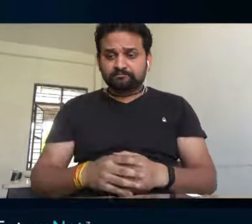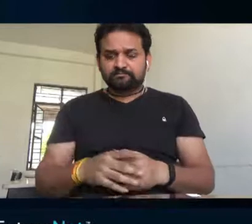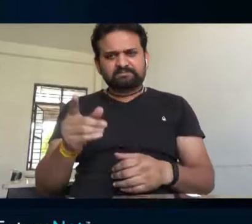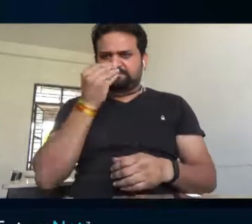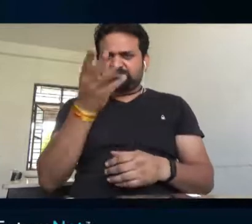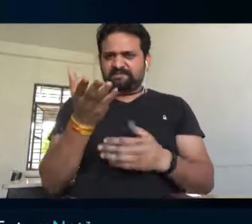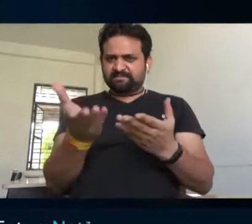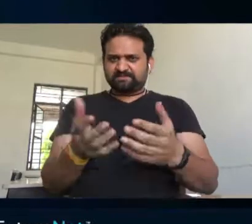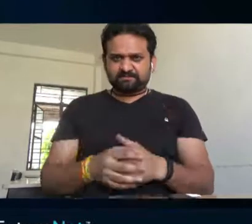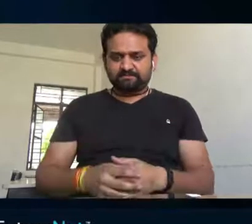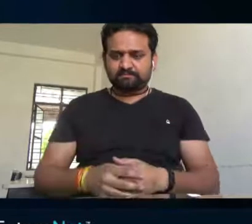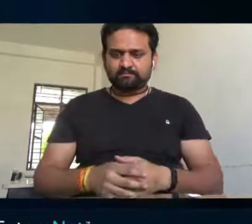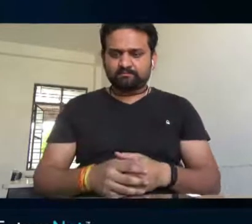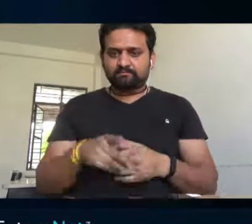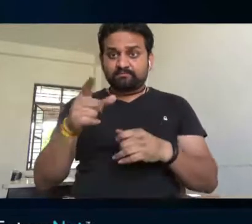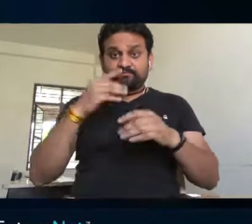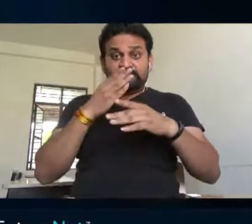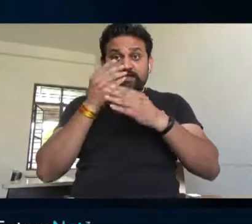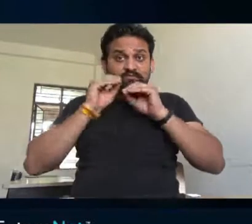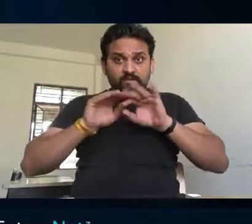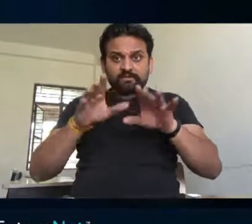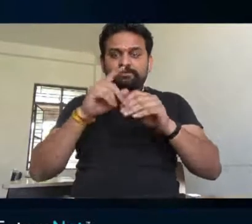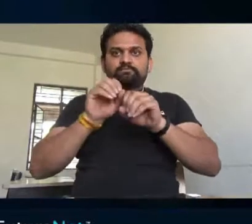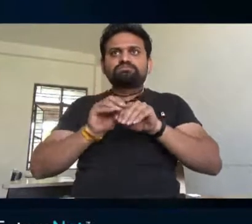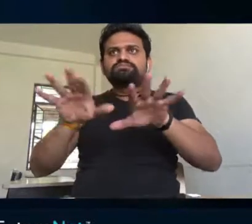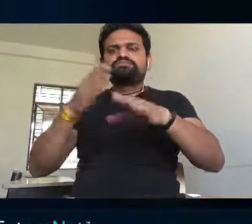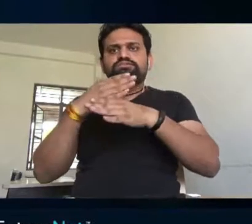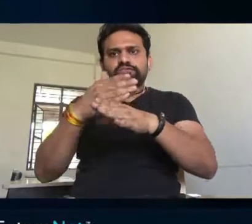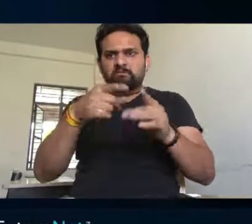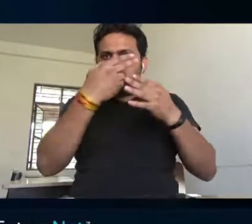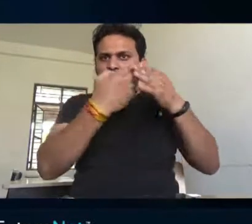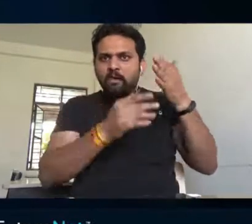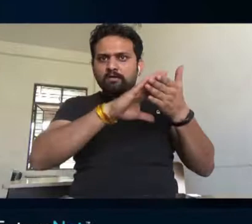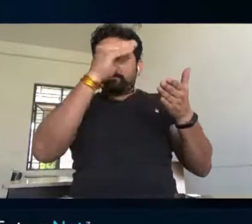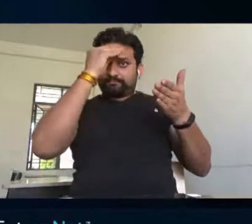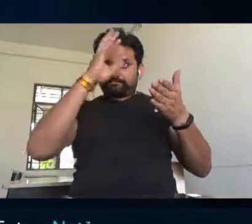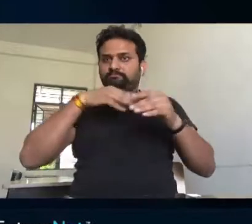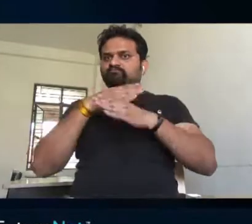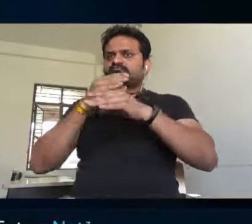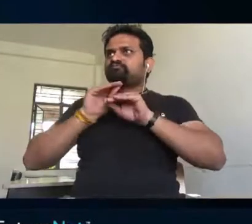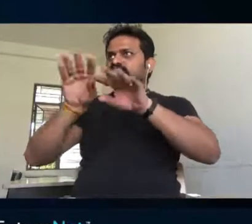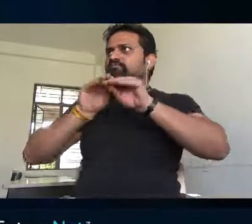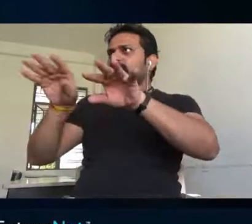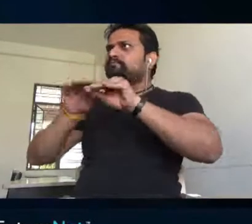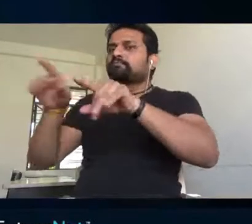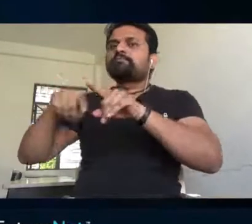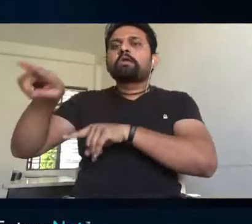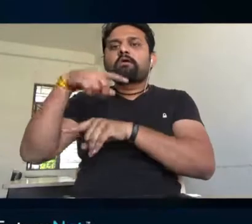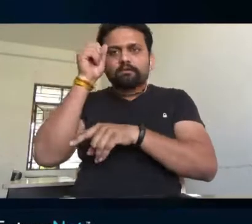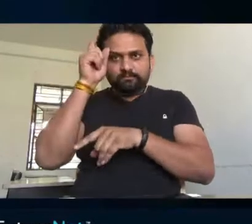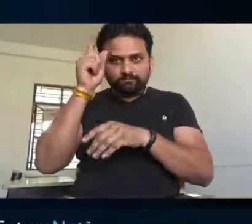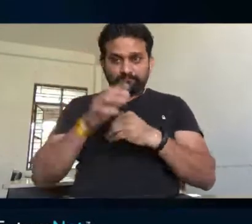They are living the network dream. They are traveling all over the world, meeting with guys, having friends all over the world. Is that what you